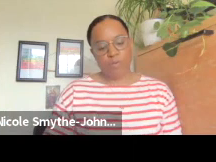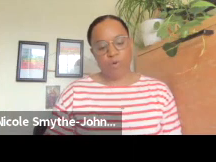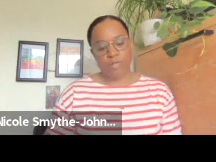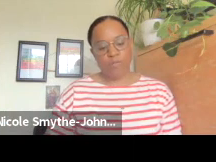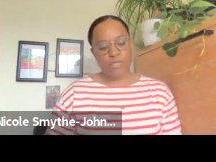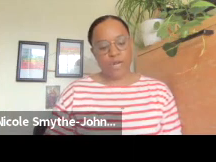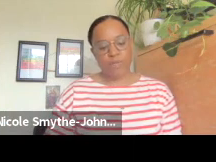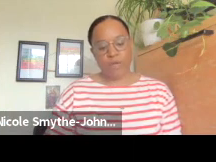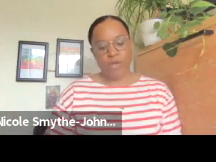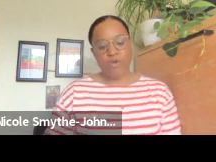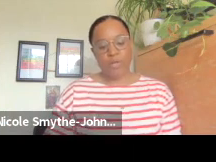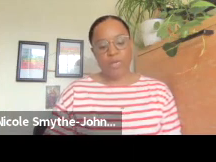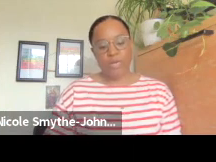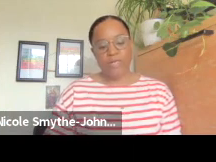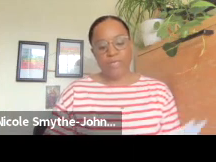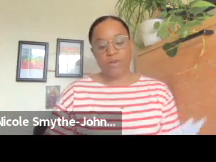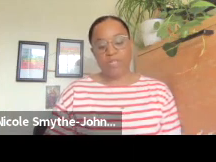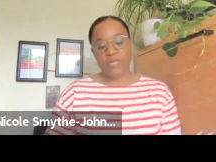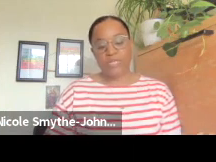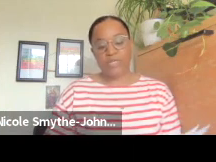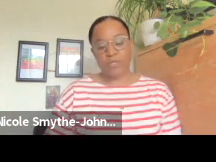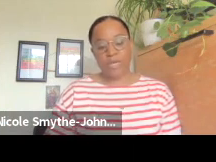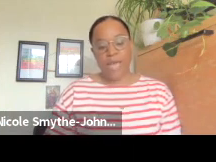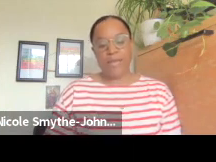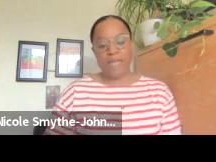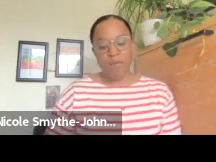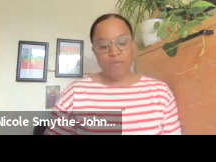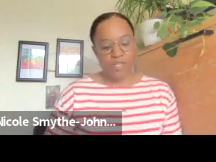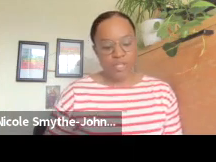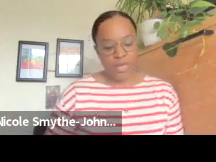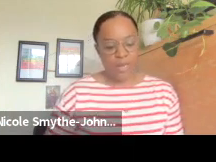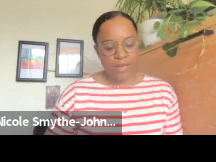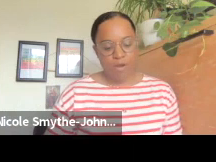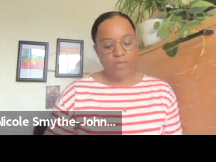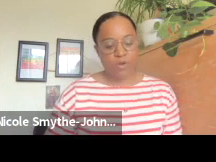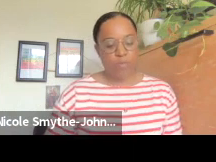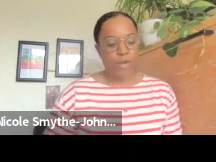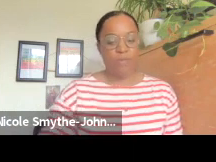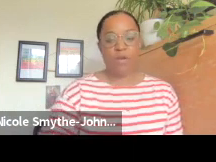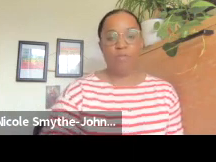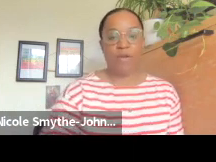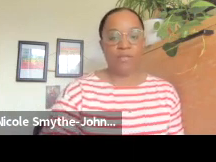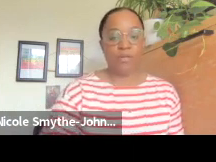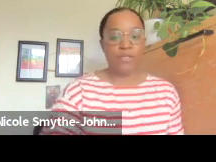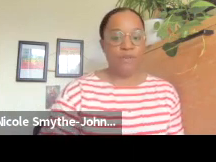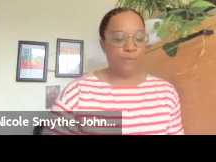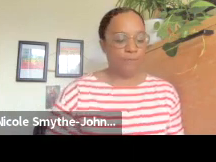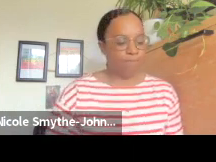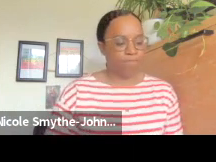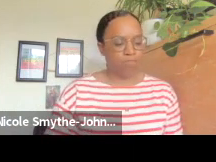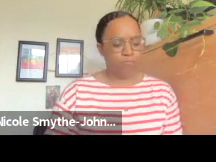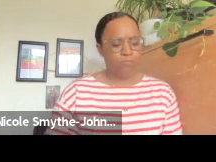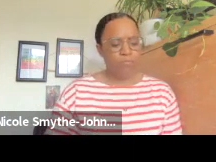1/4 were born in the British Caribbean during the late 19th and early 20th century and came of age in the heyday of the Circum-Caribbean migratory